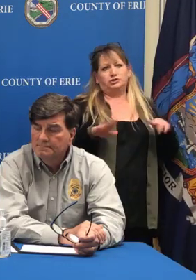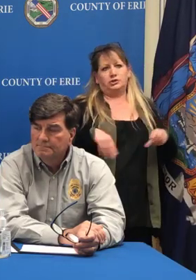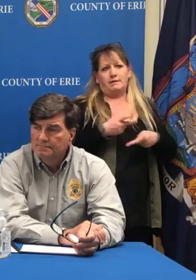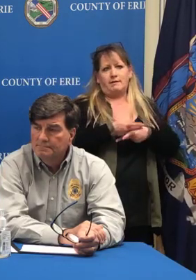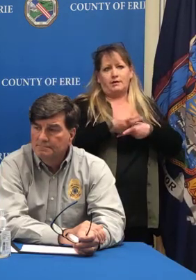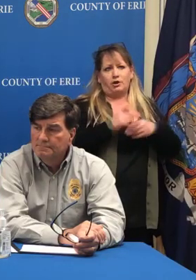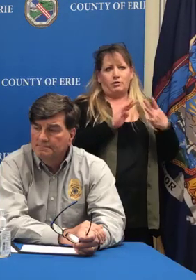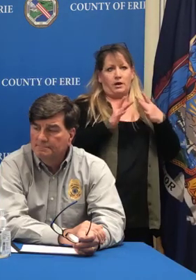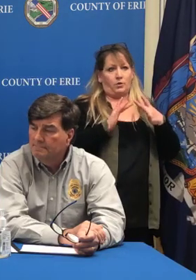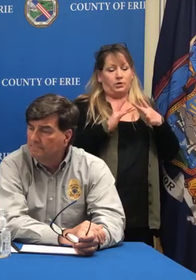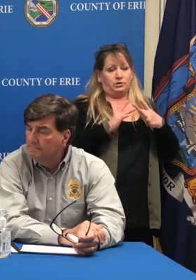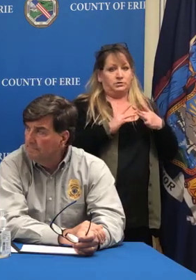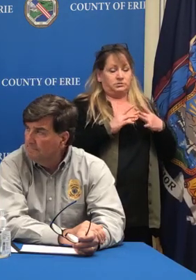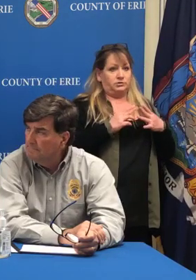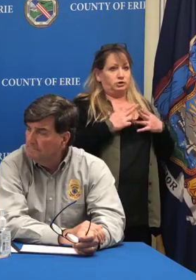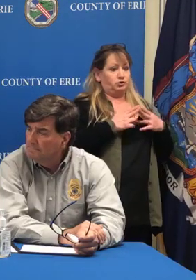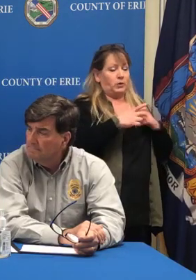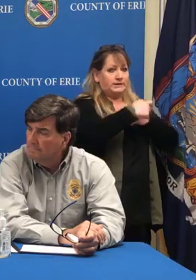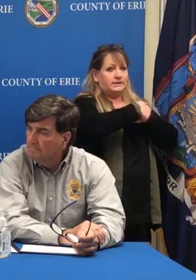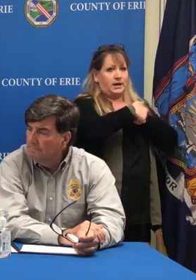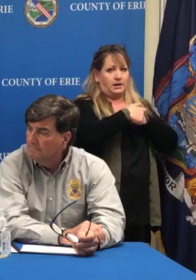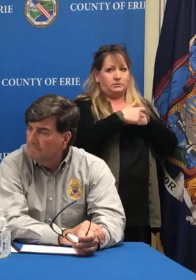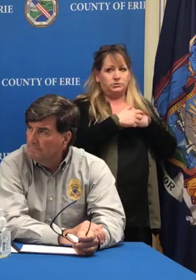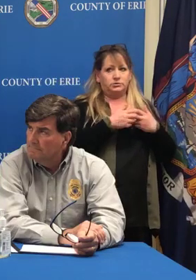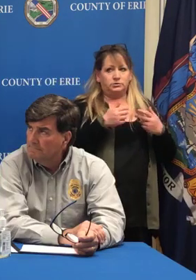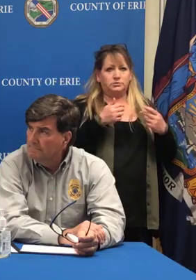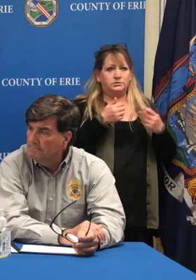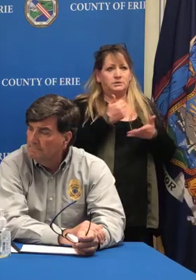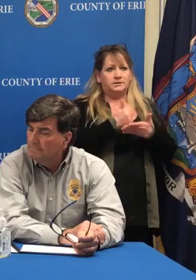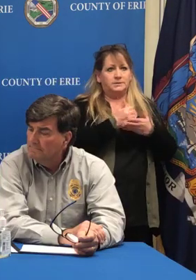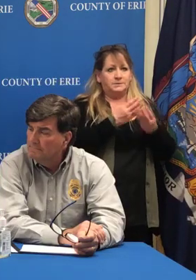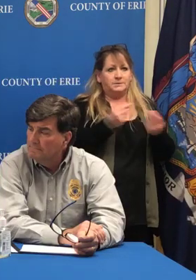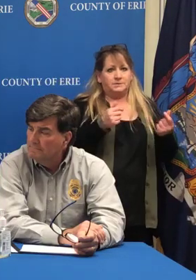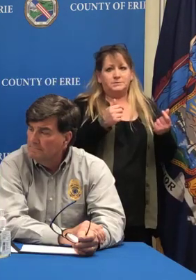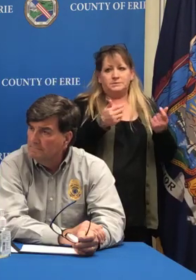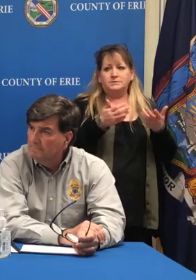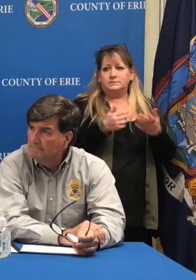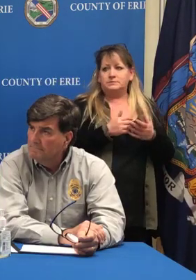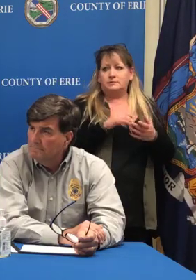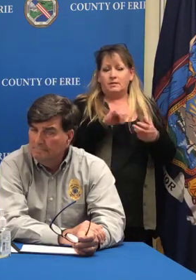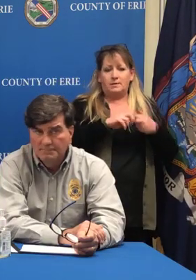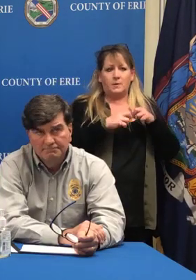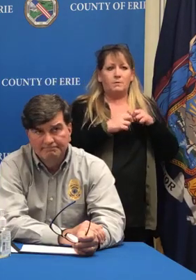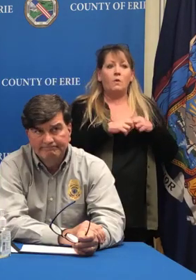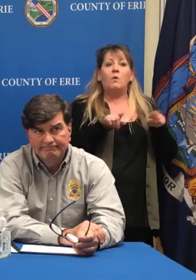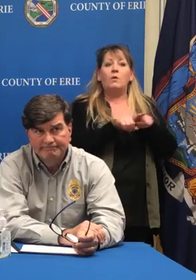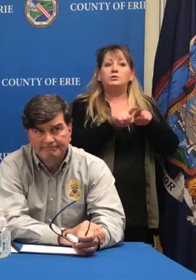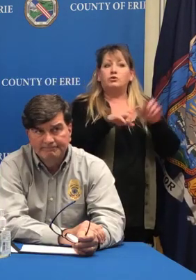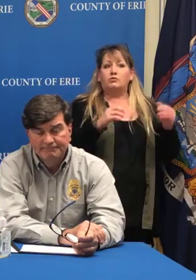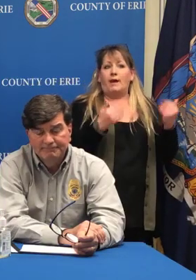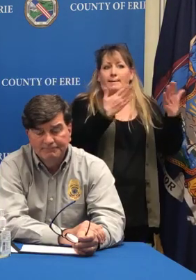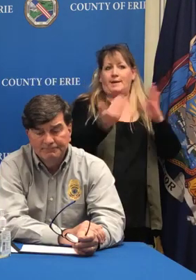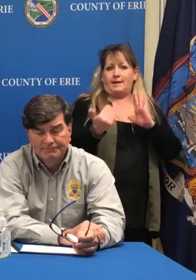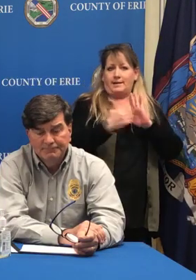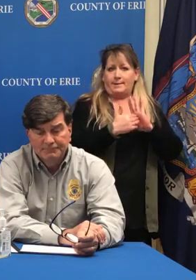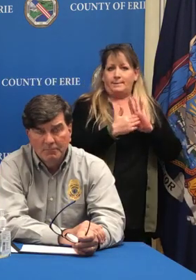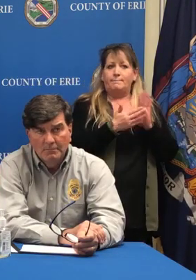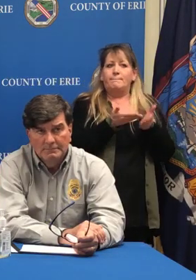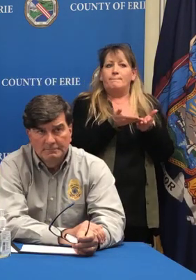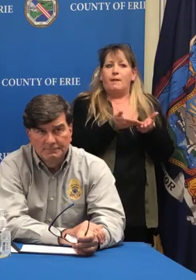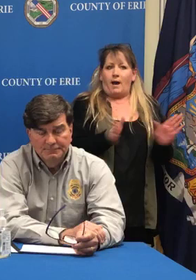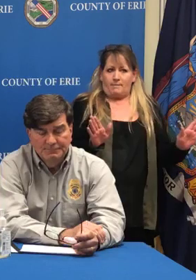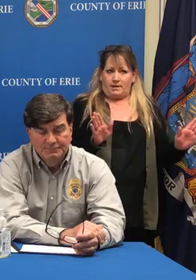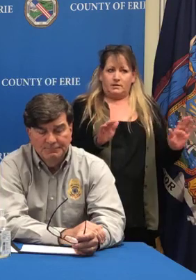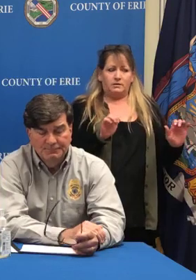time to address the need that exists out there. We are also recommending, once again, that the public